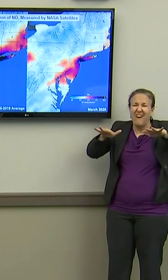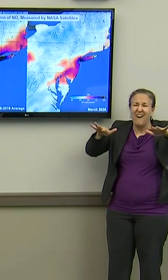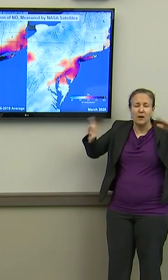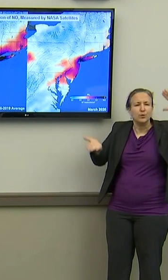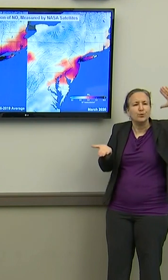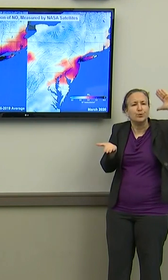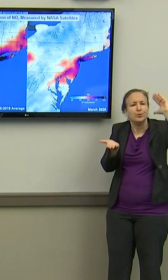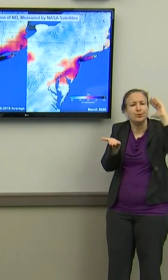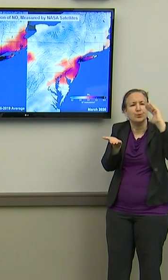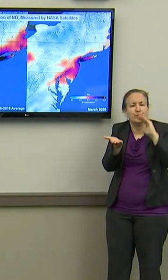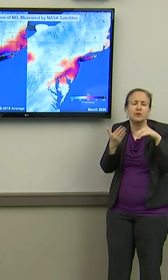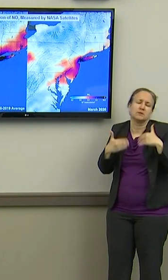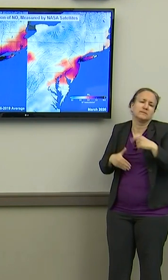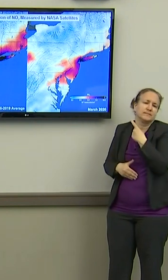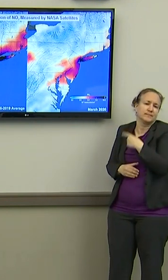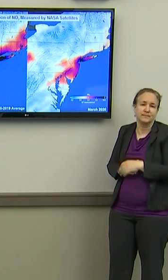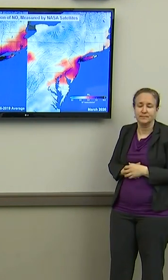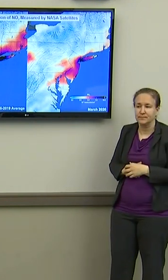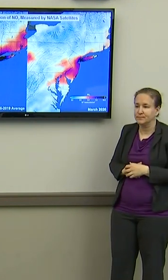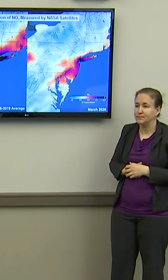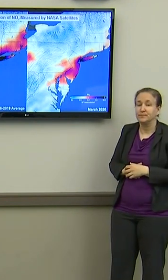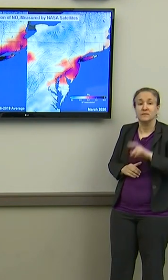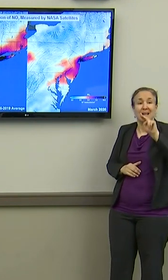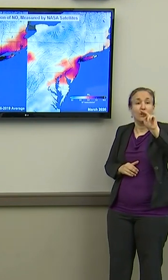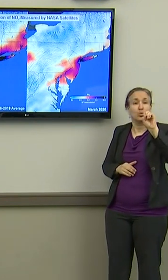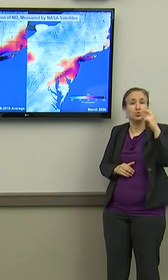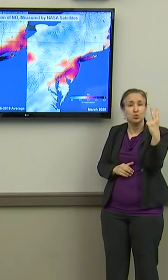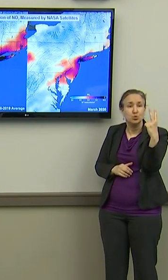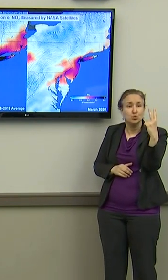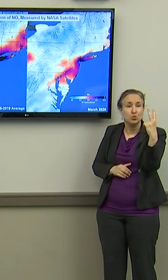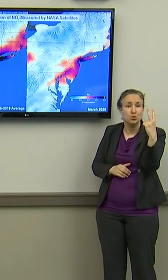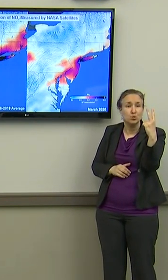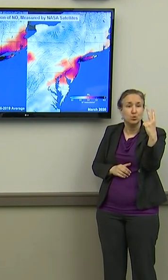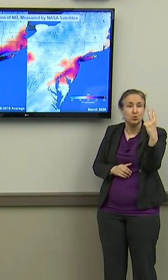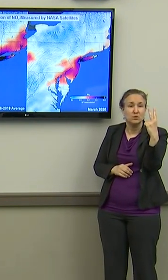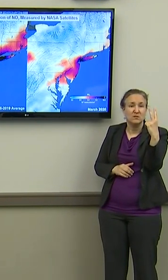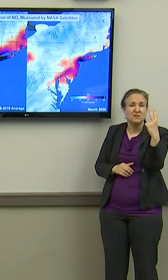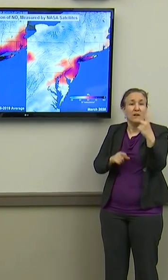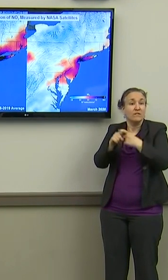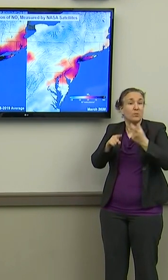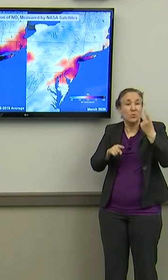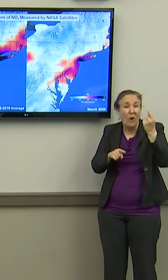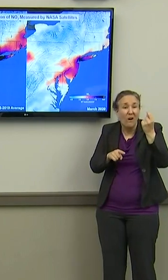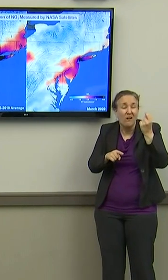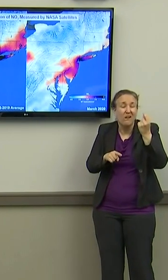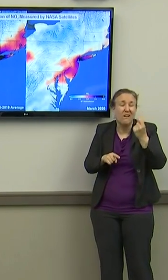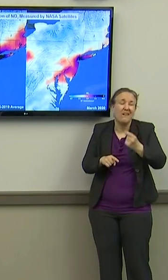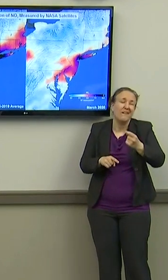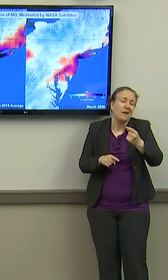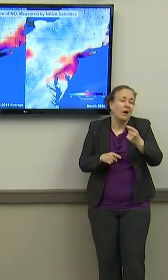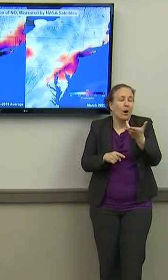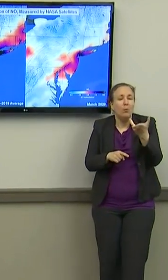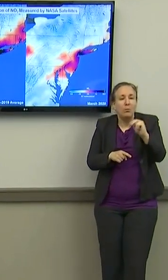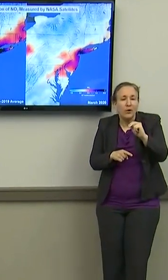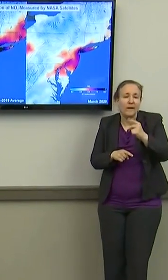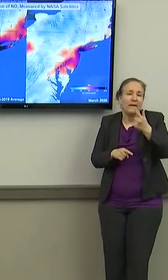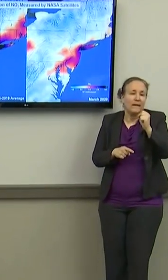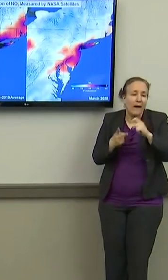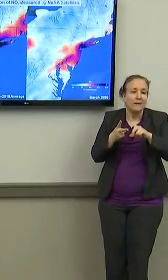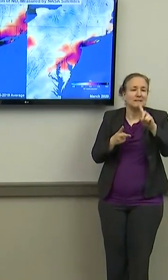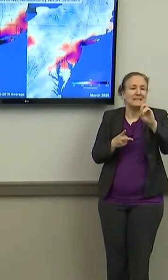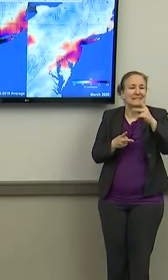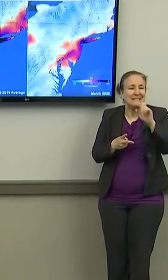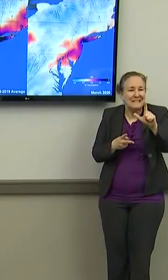gone down considerably. Nitrogen dioxide is primarily emitted from burning fossil fuels like diesel and gasoline